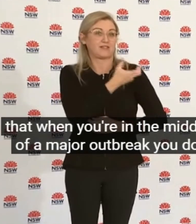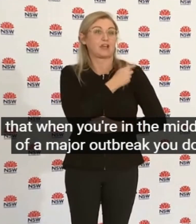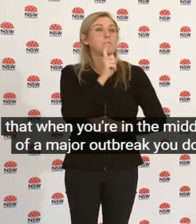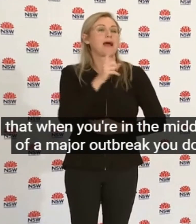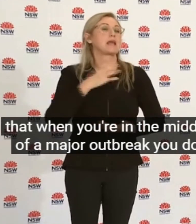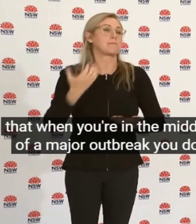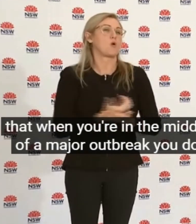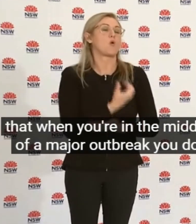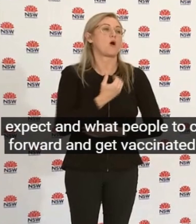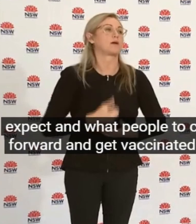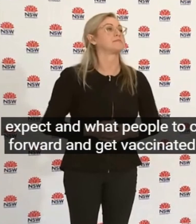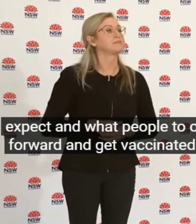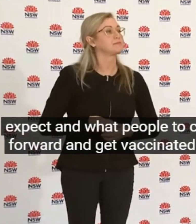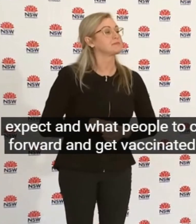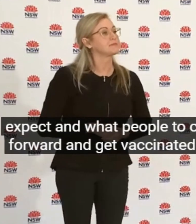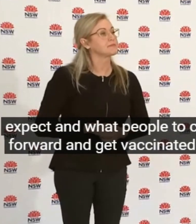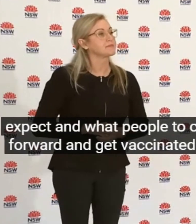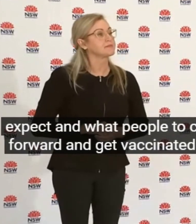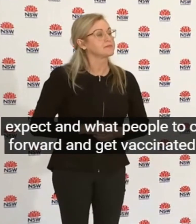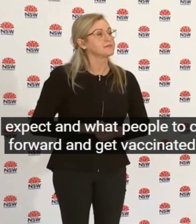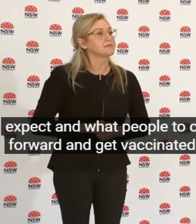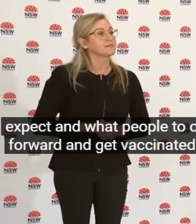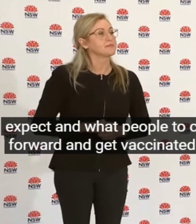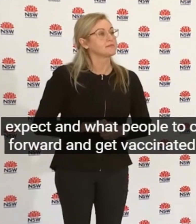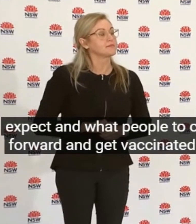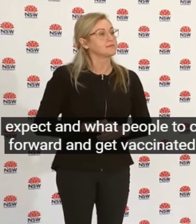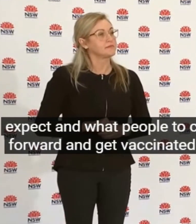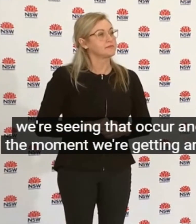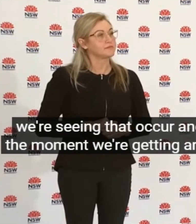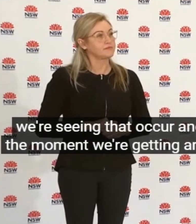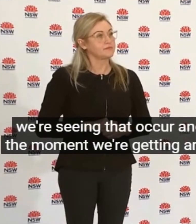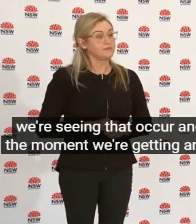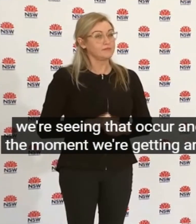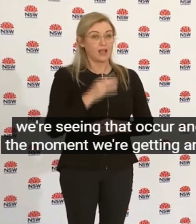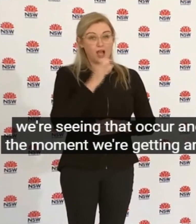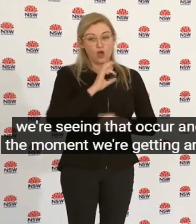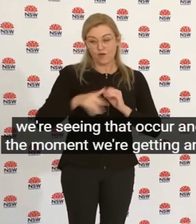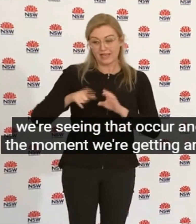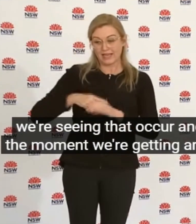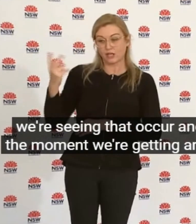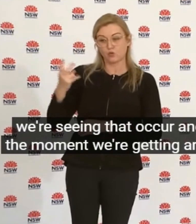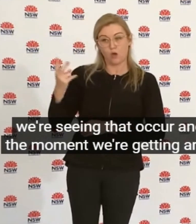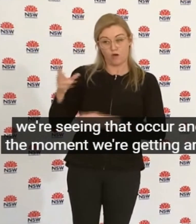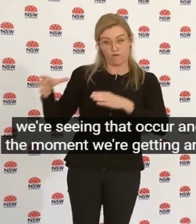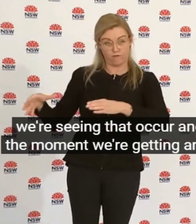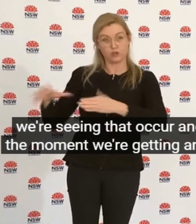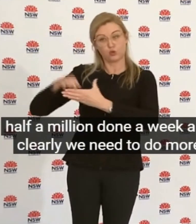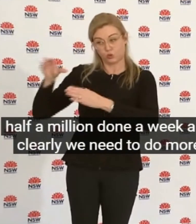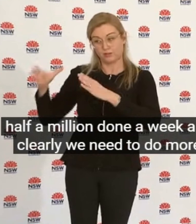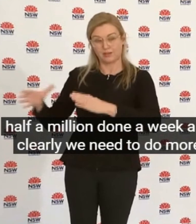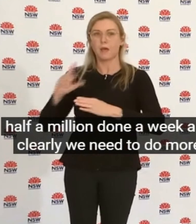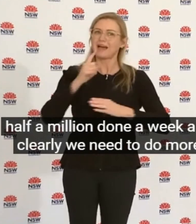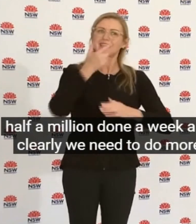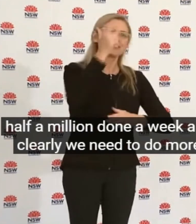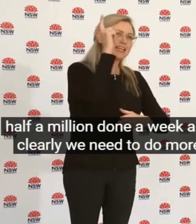and vaccination, just in teachers and vaccination, are you confident that by the time Year 12s go back that all teachers in that those 8 LGAs will